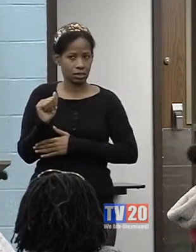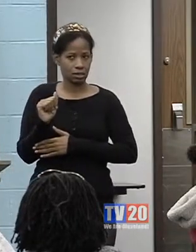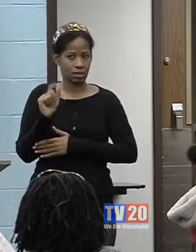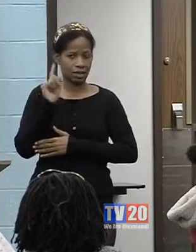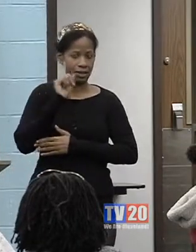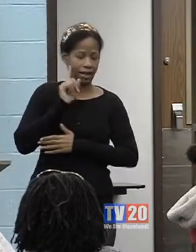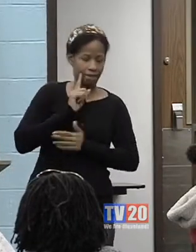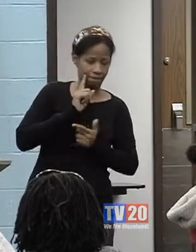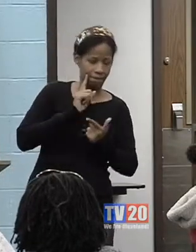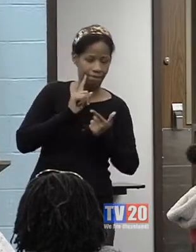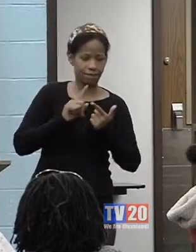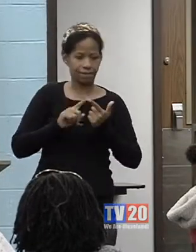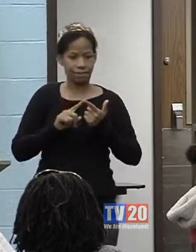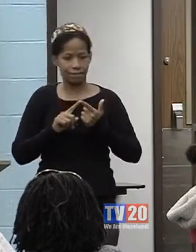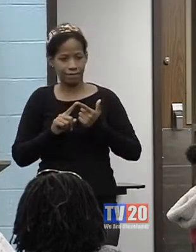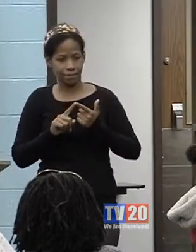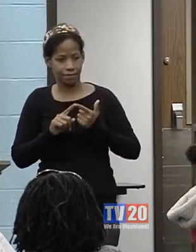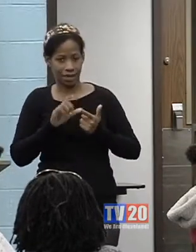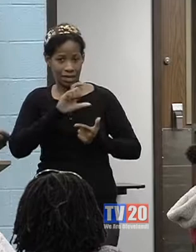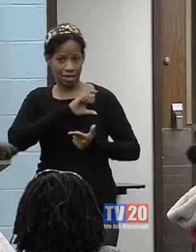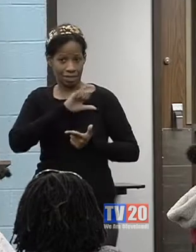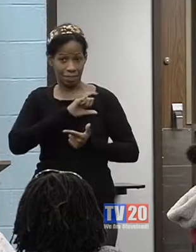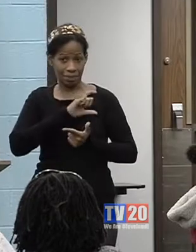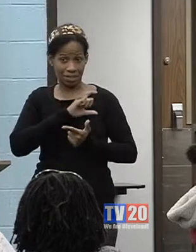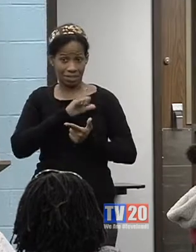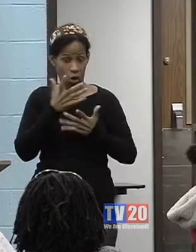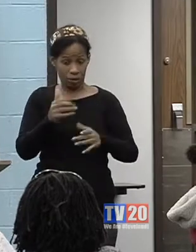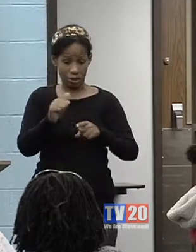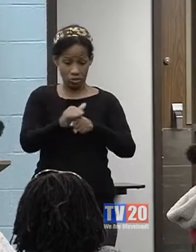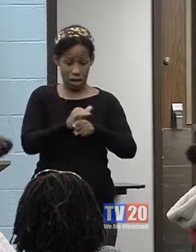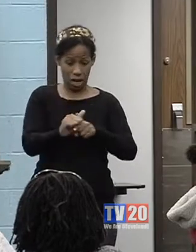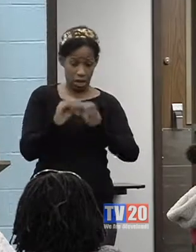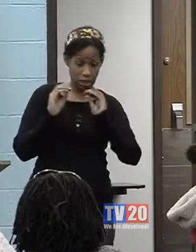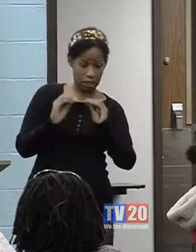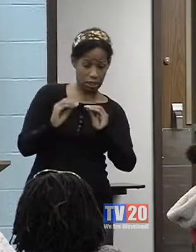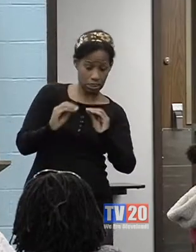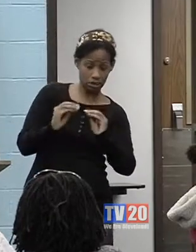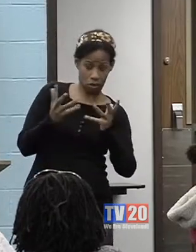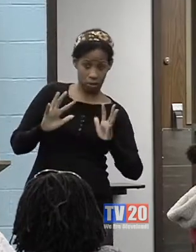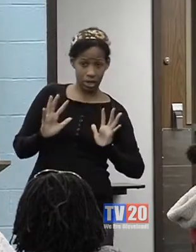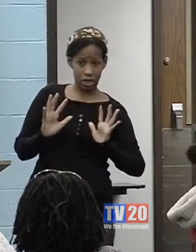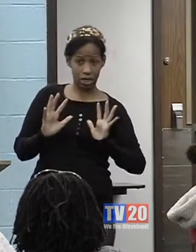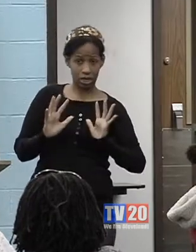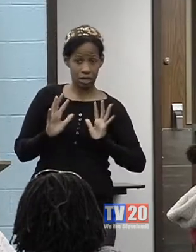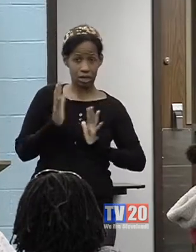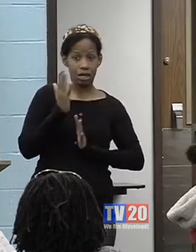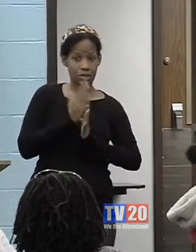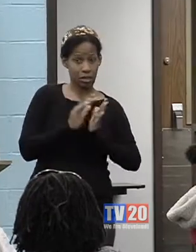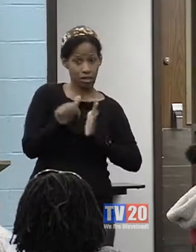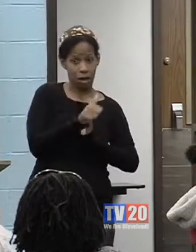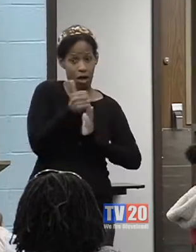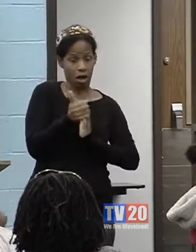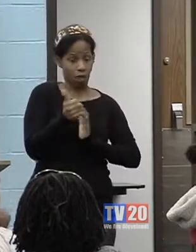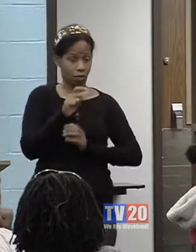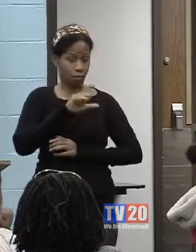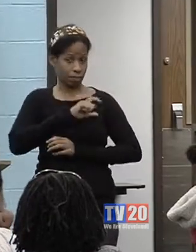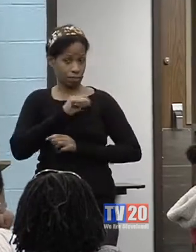the deaf, the police officers, they have training on how to deal with that. They also have training on how